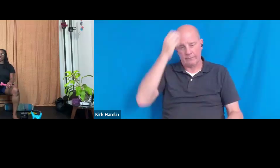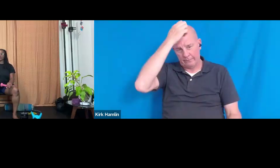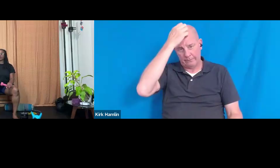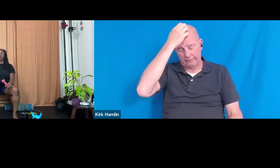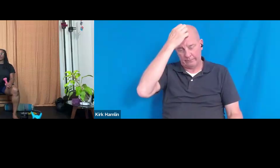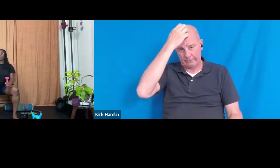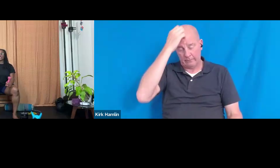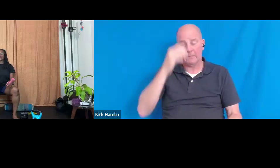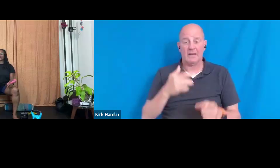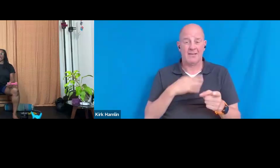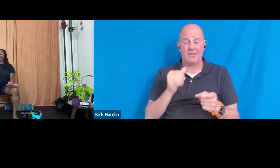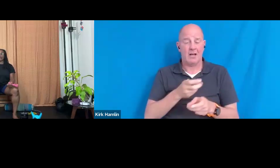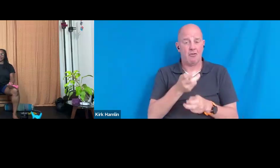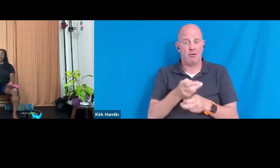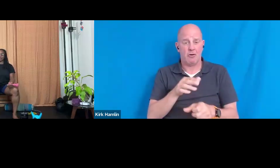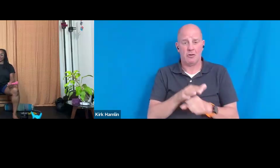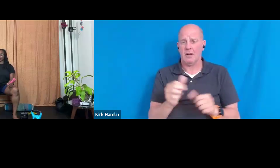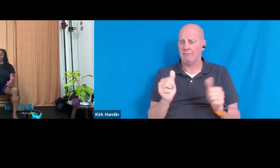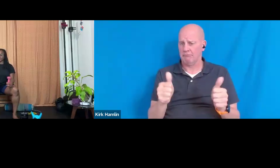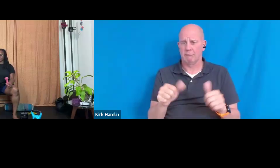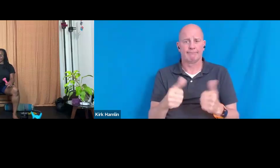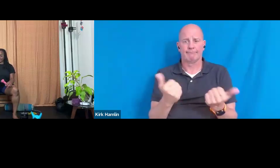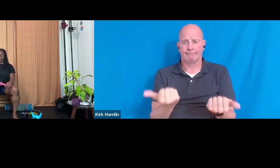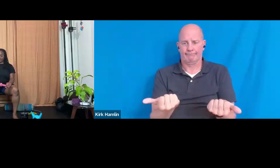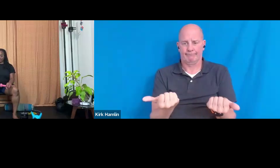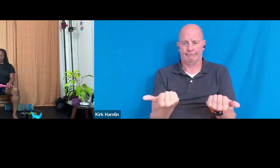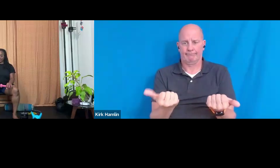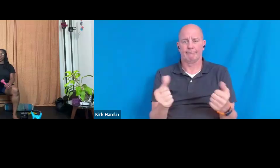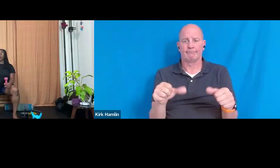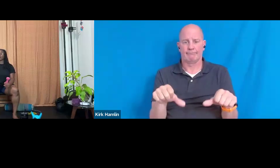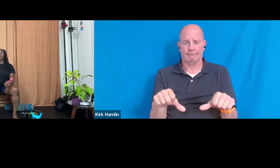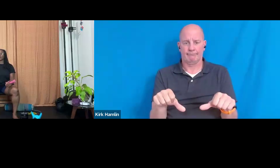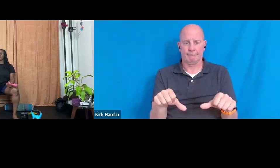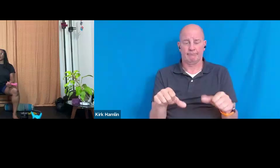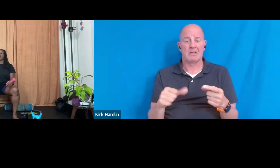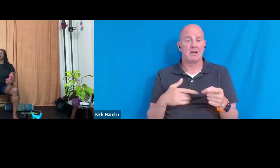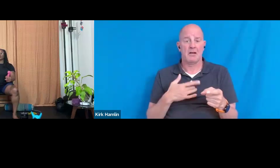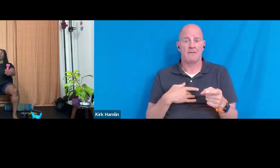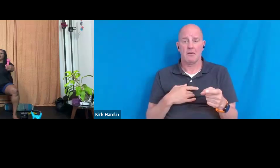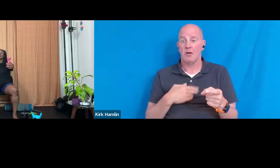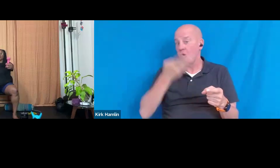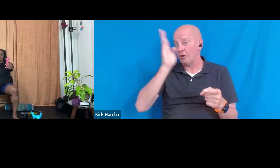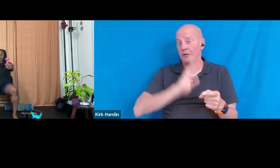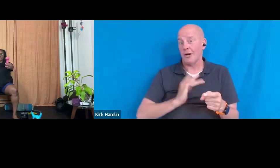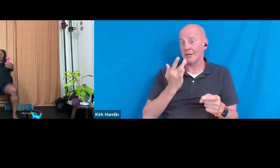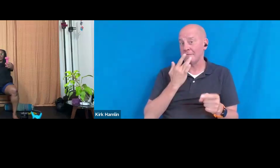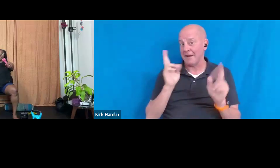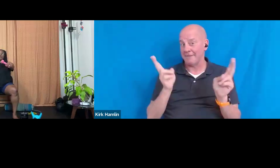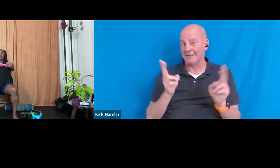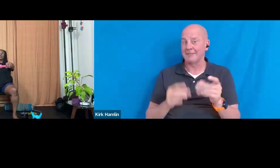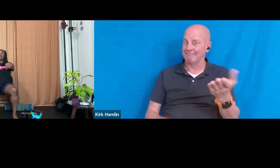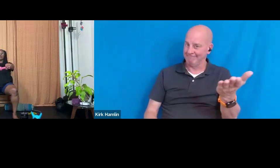think that's going to be hard enough, we stick to that. If you are just feeling like God's favorite today, you can raise your arms